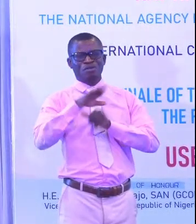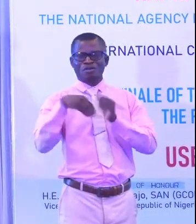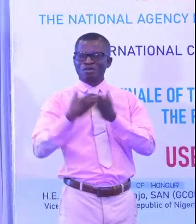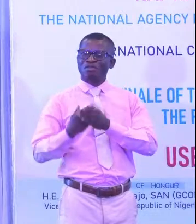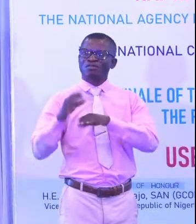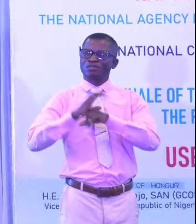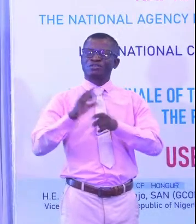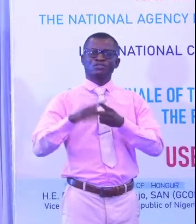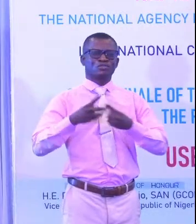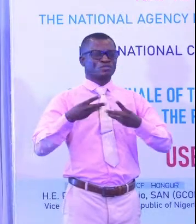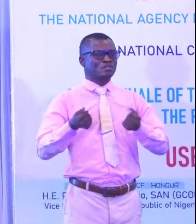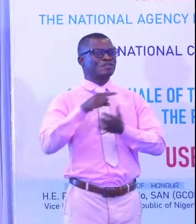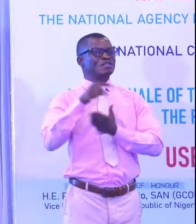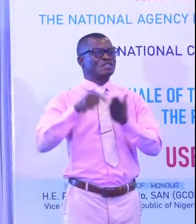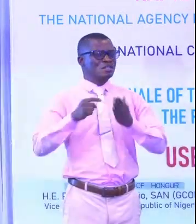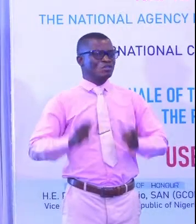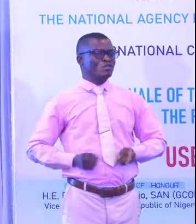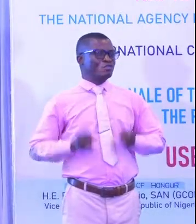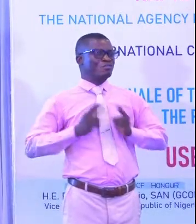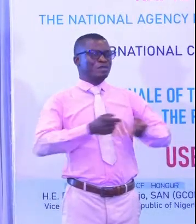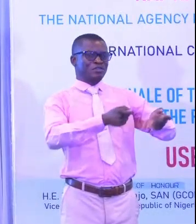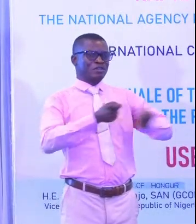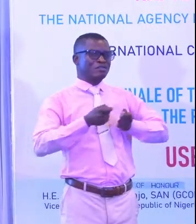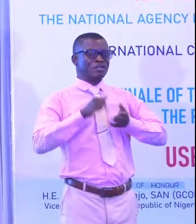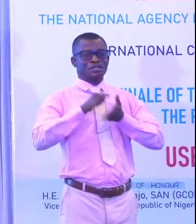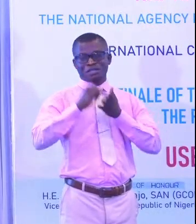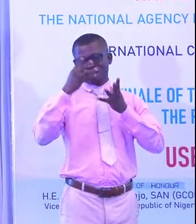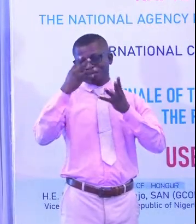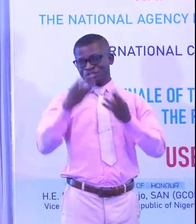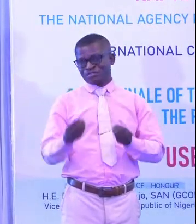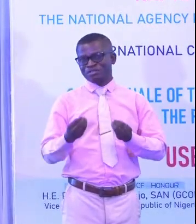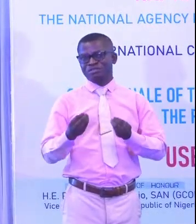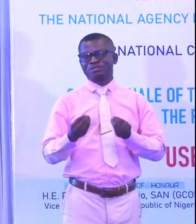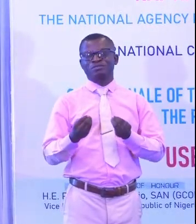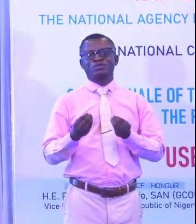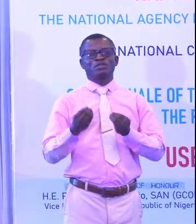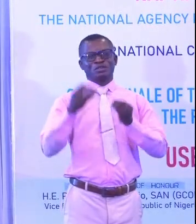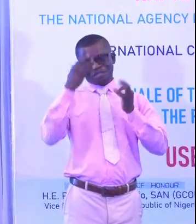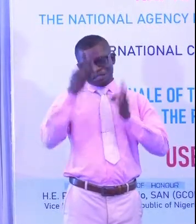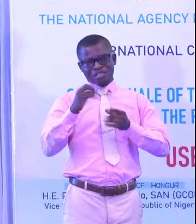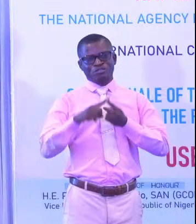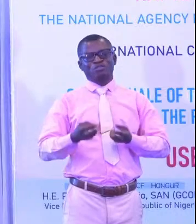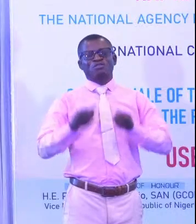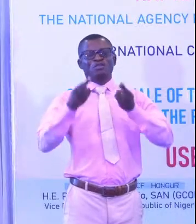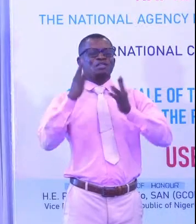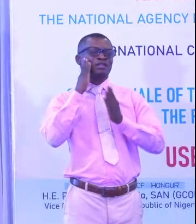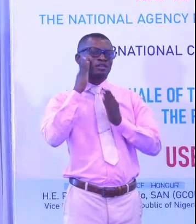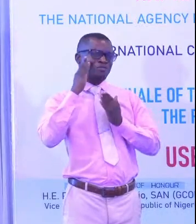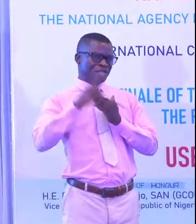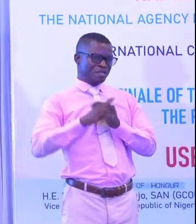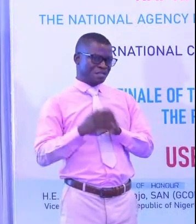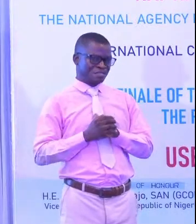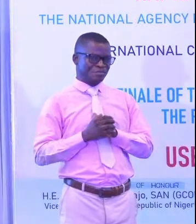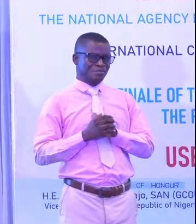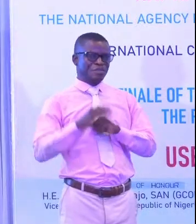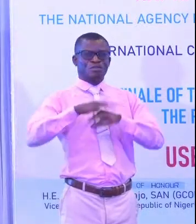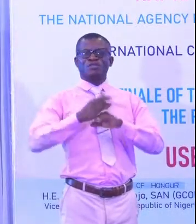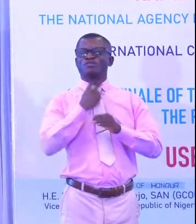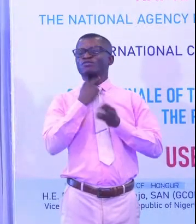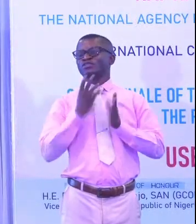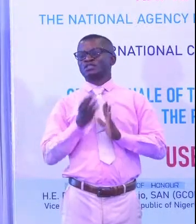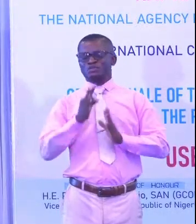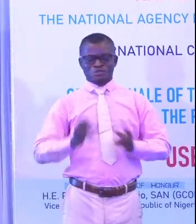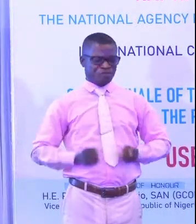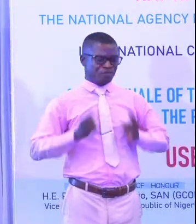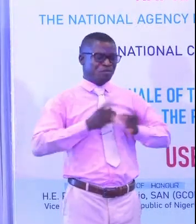address trafficking, the resolution sought to raise awareness of the situation of victims of human trafficking and for